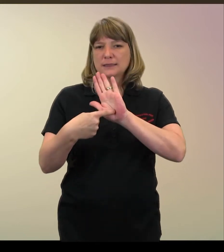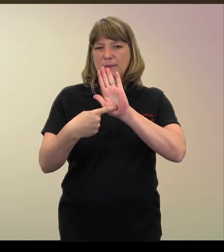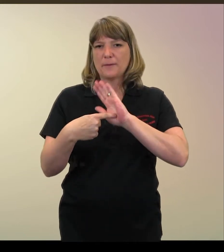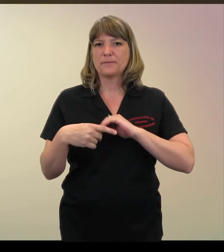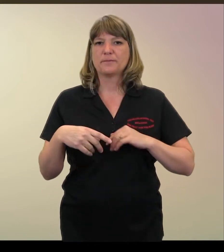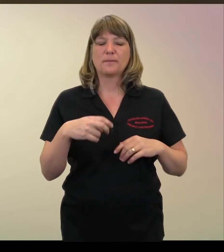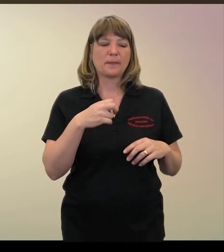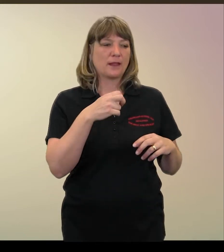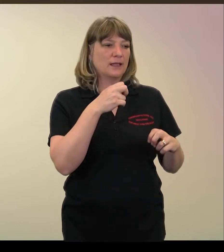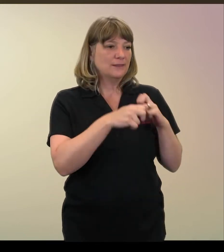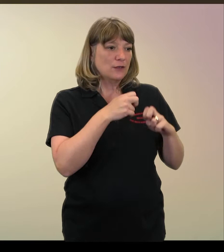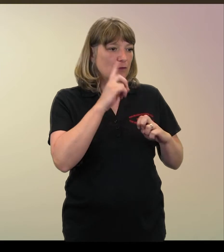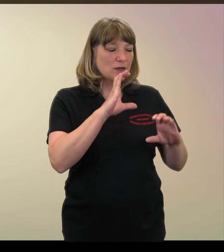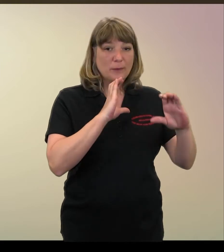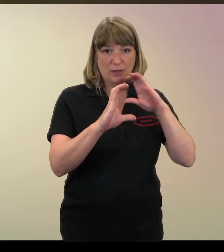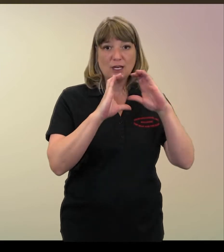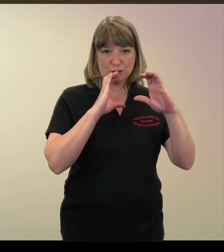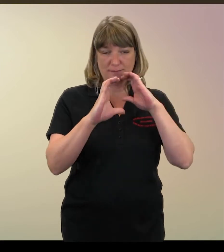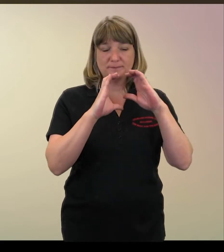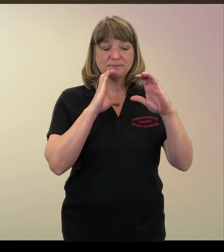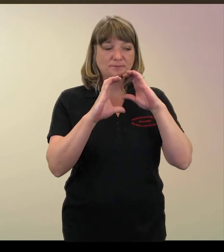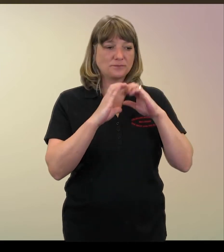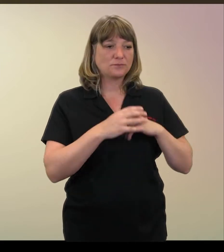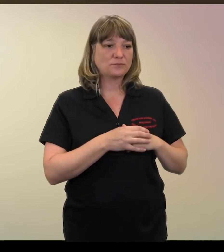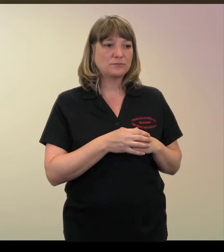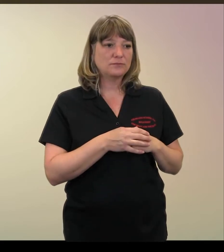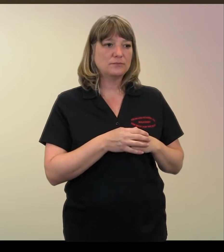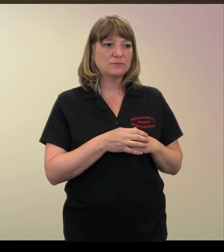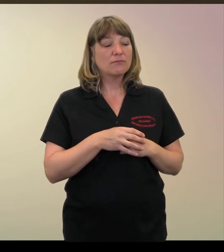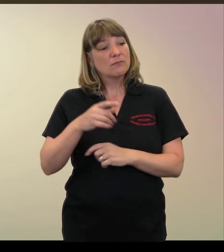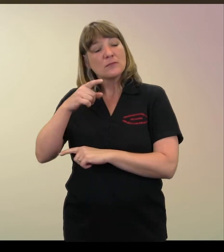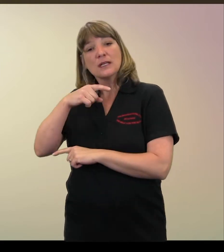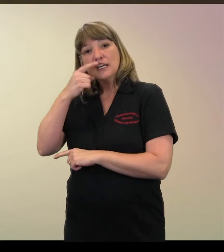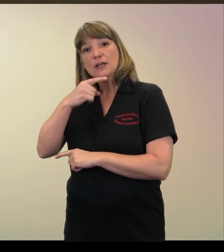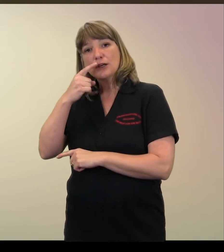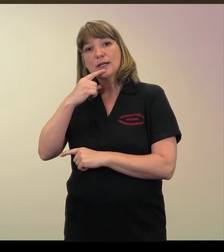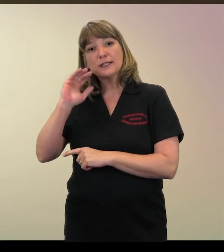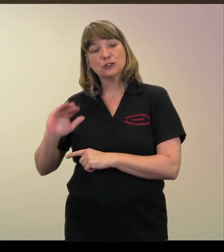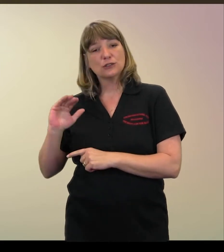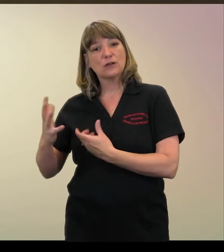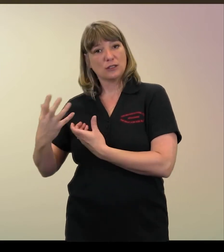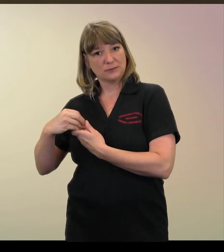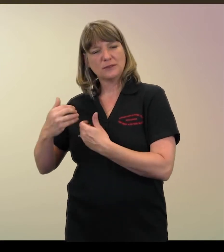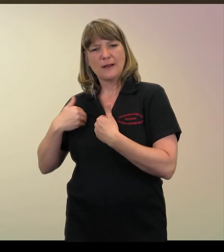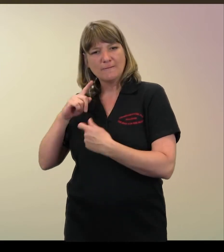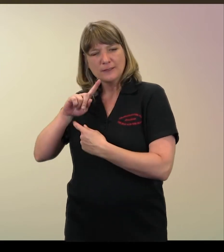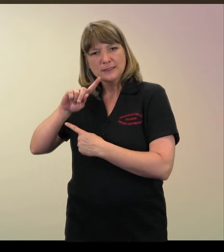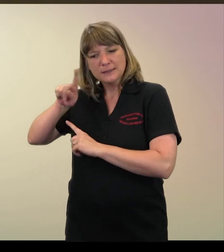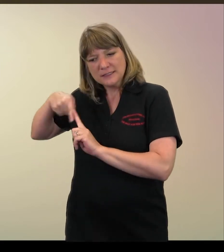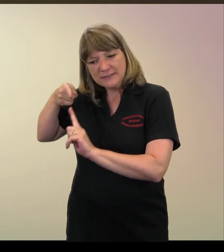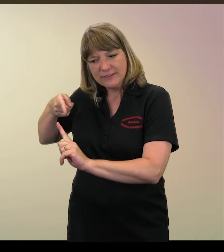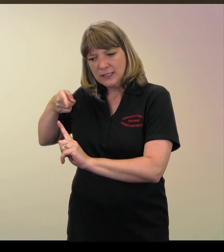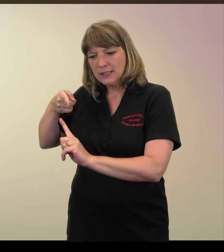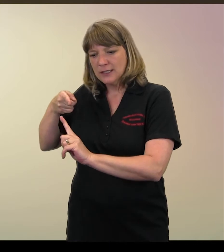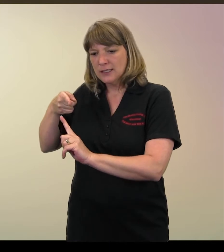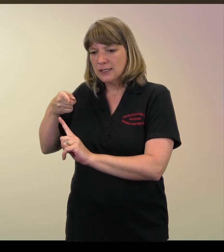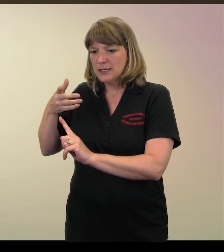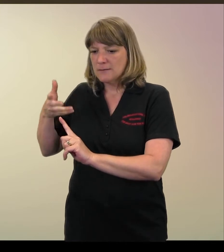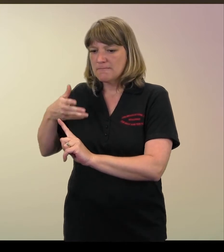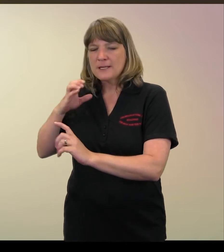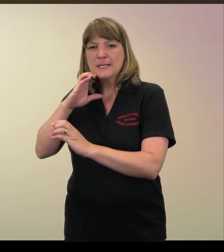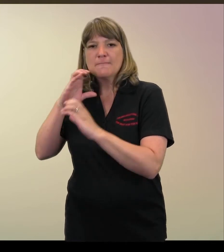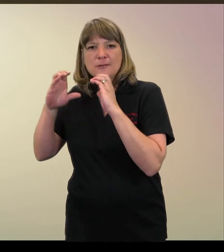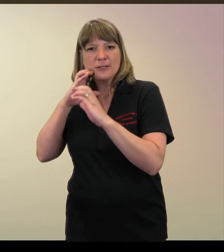talk about difficulties in communication, hearing children with autism often have very